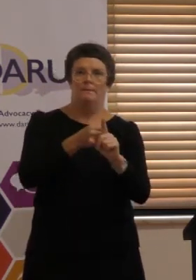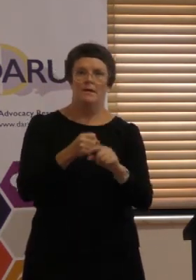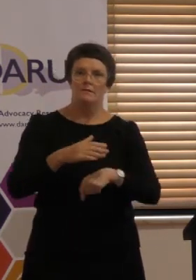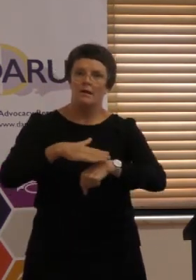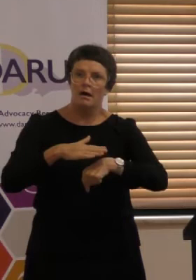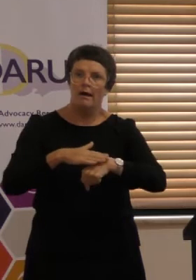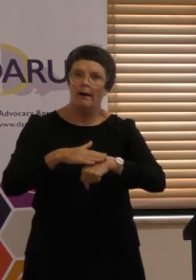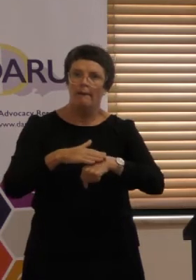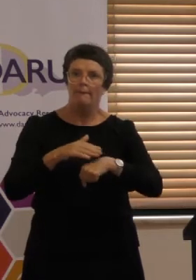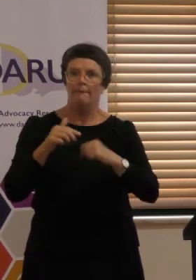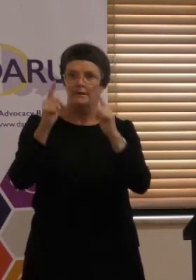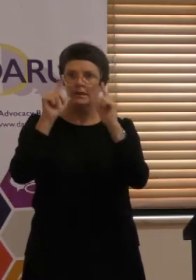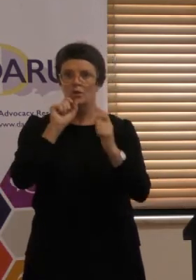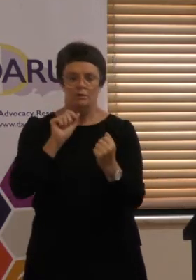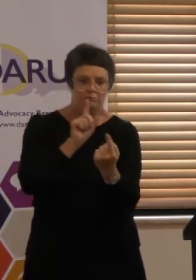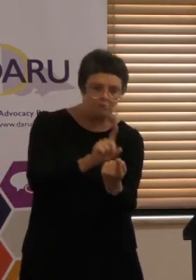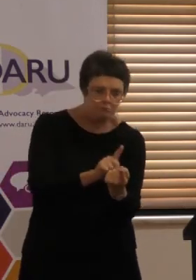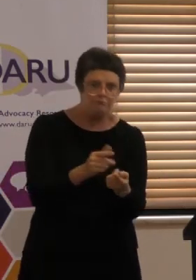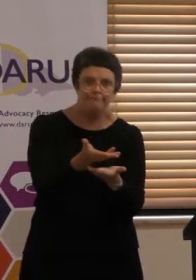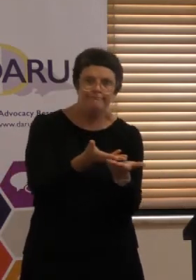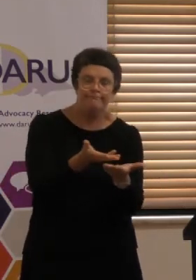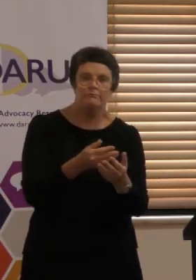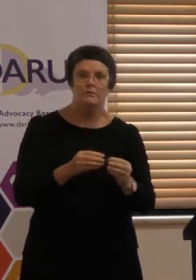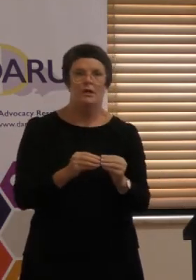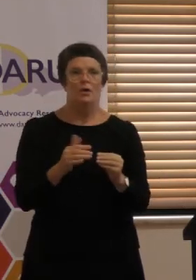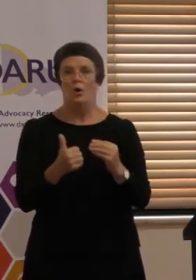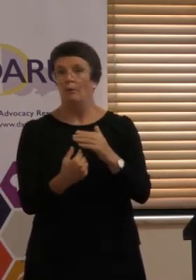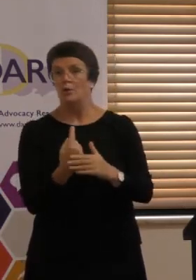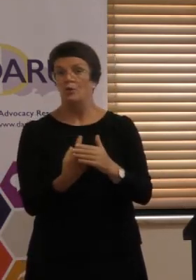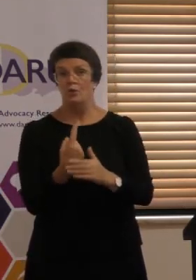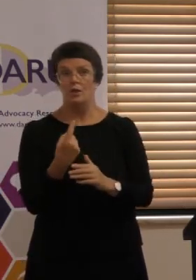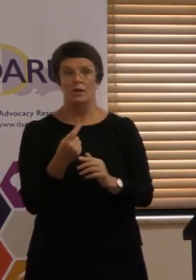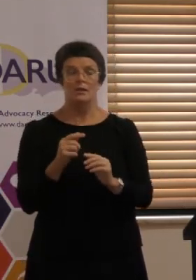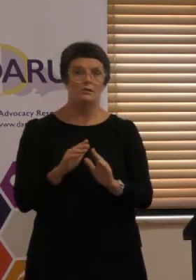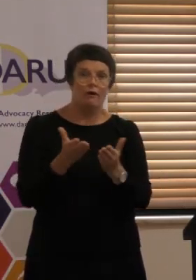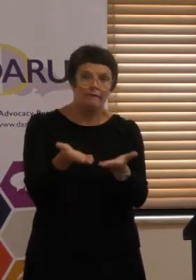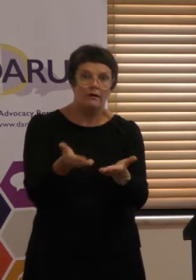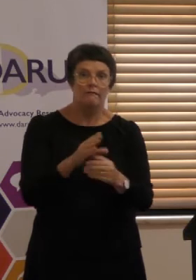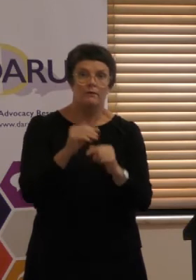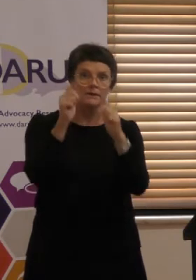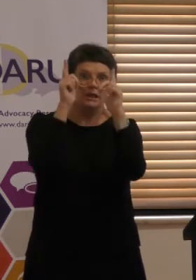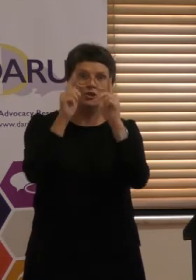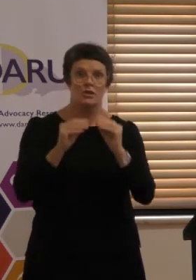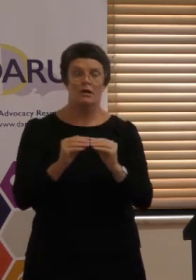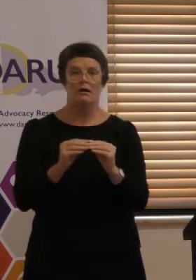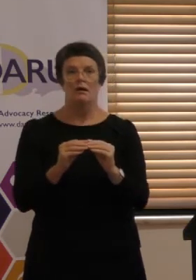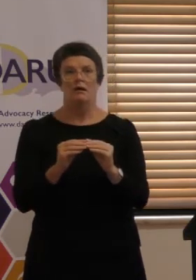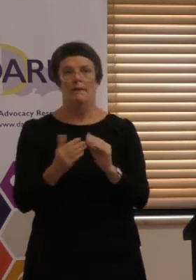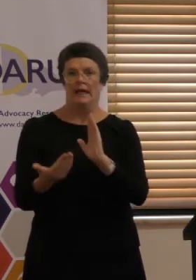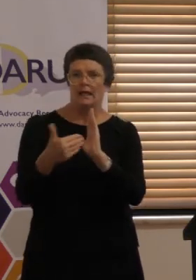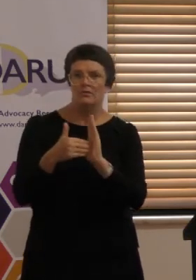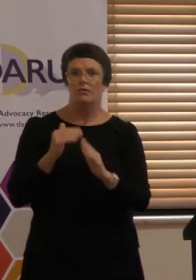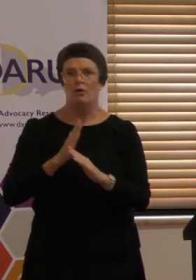the kind of expectations, that the opportunities that they might offer you for extracurricular